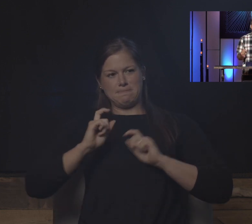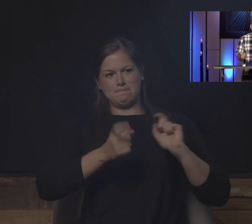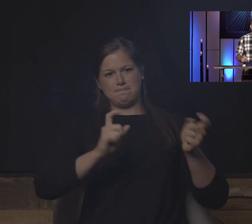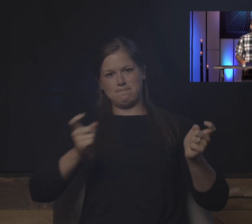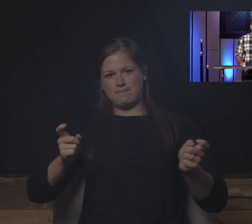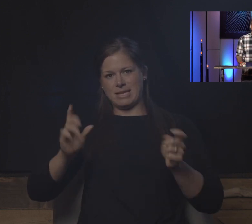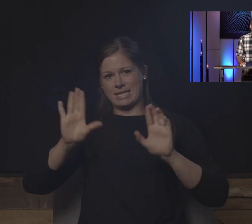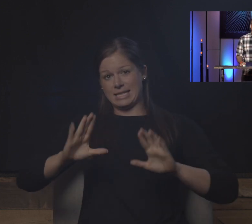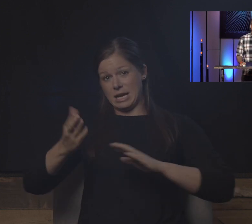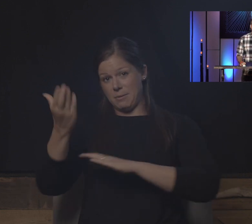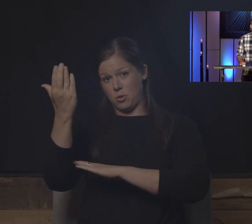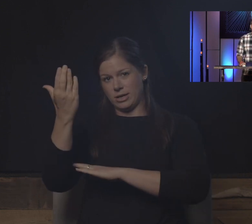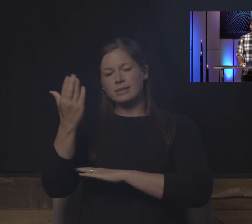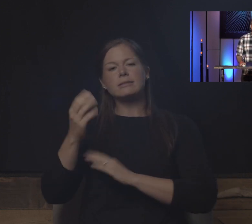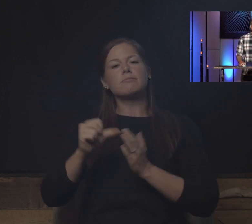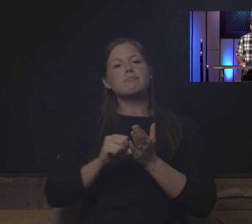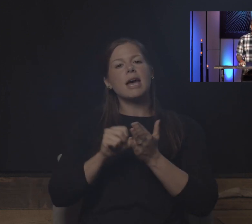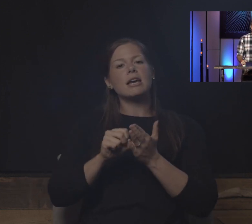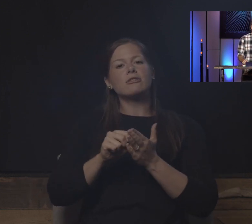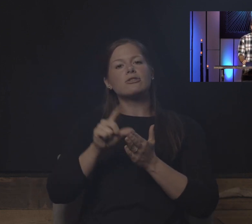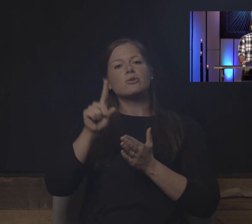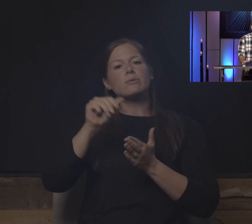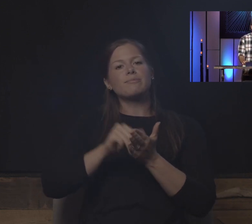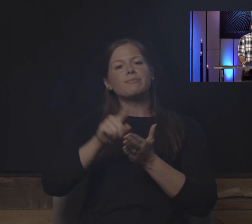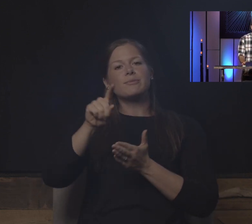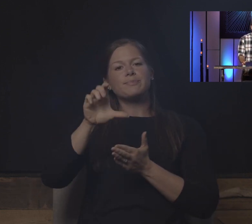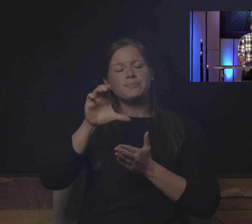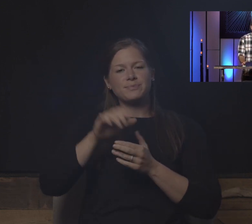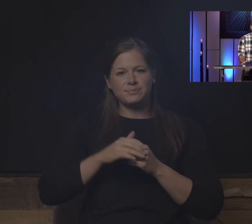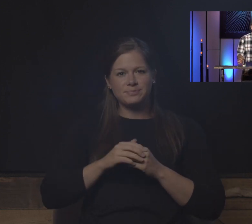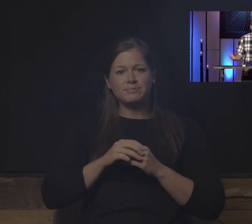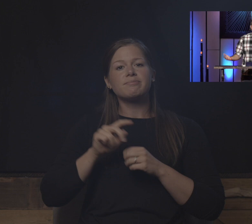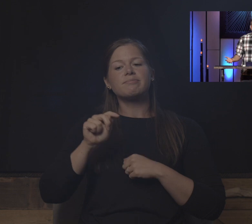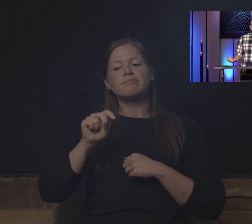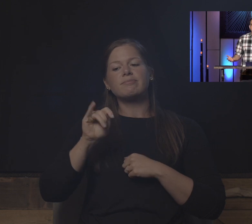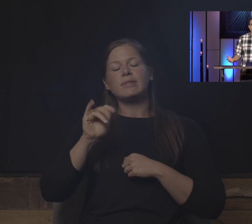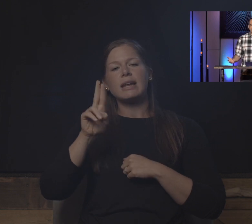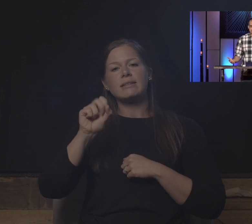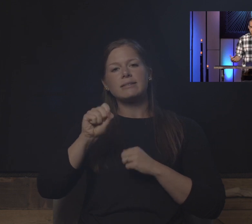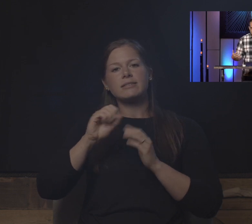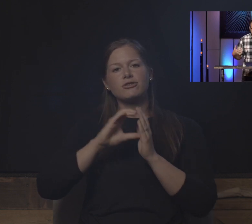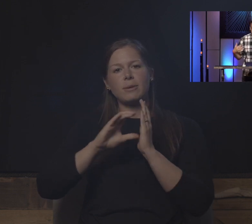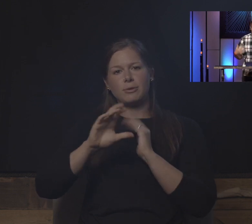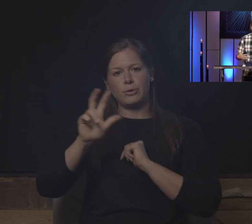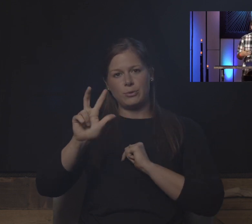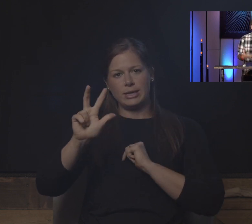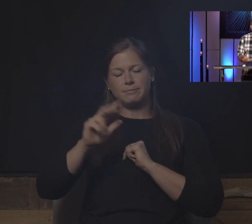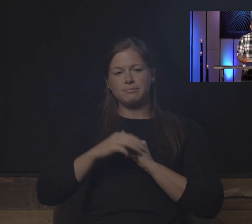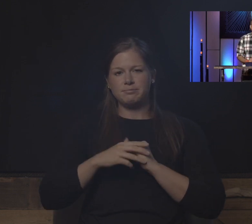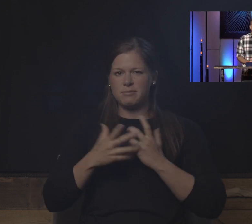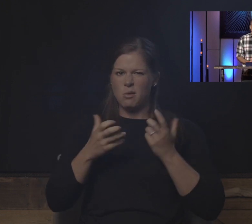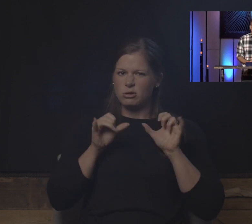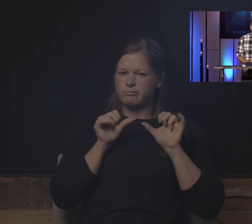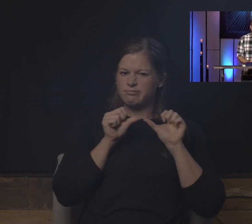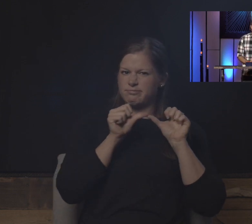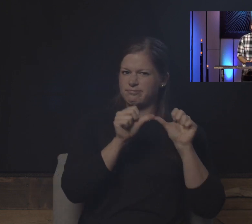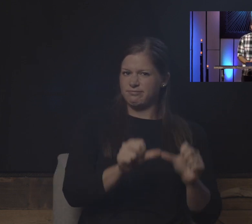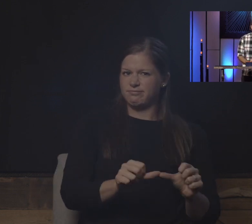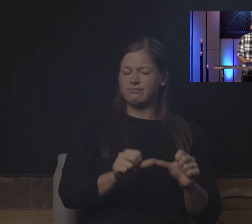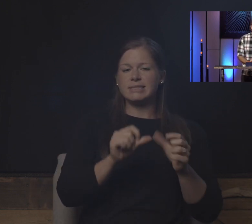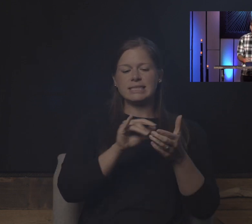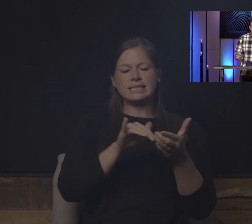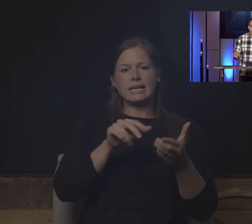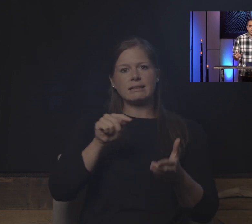page 1100 in those Bibles. Titus chapter 3. I've decided to stay in Titus to keep a sense of normalcy for all of